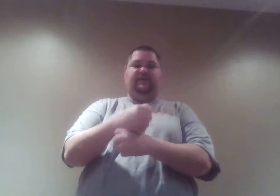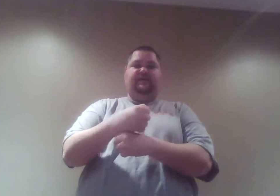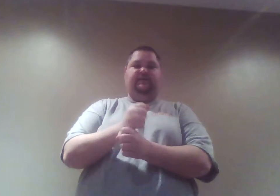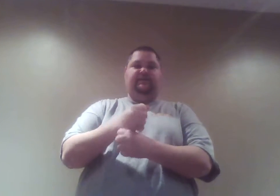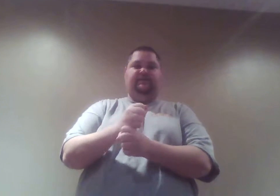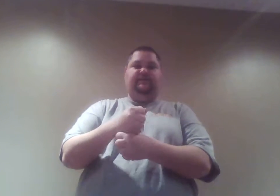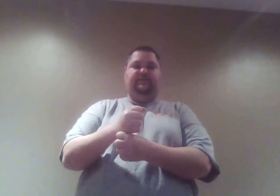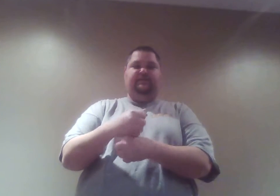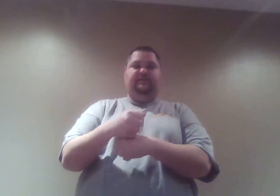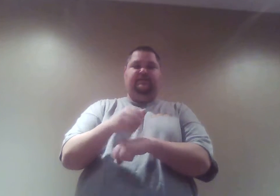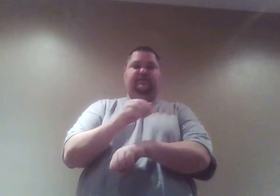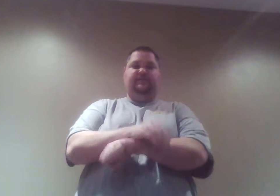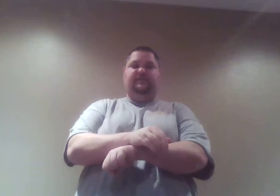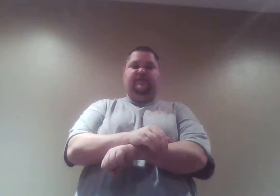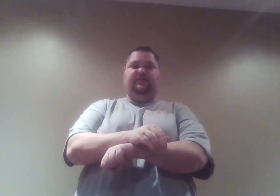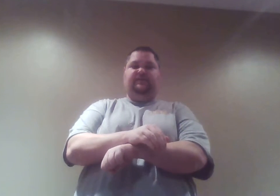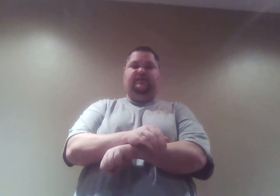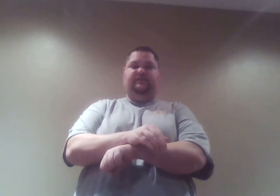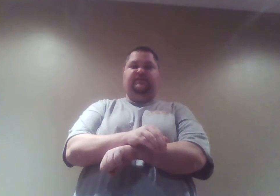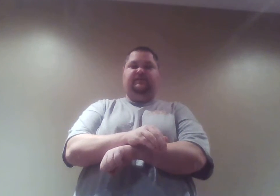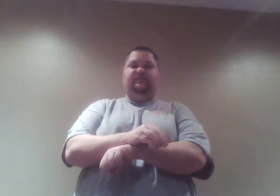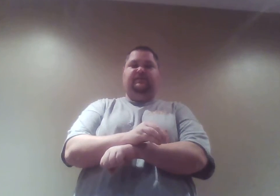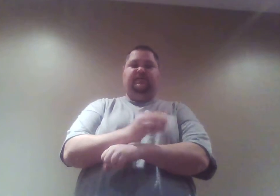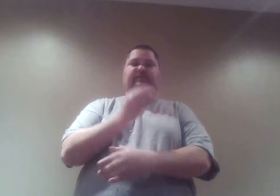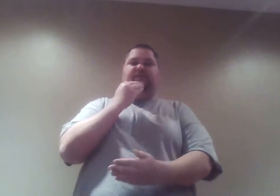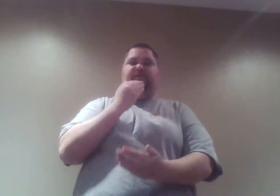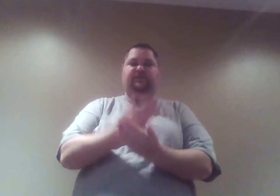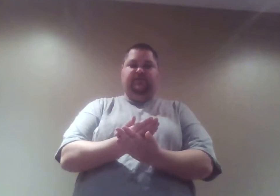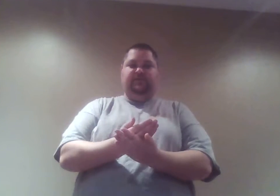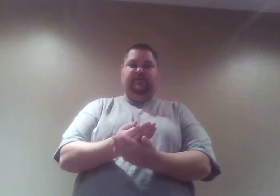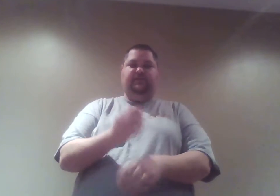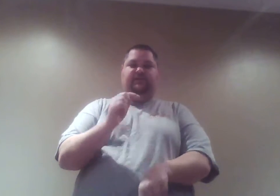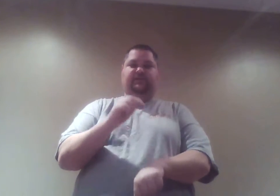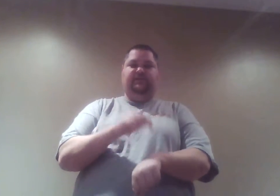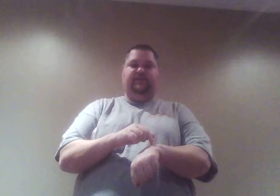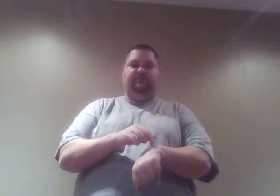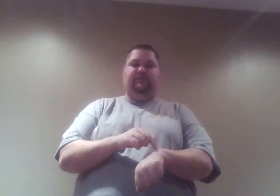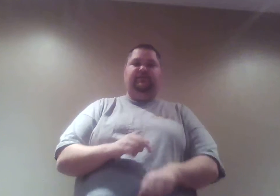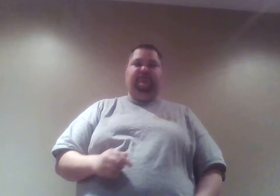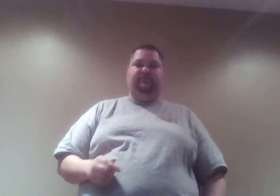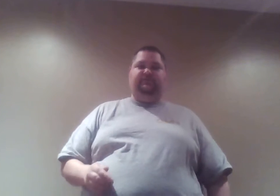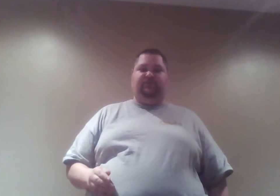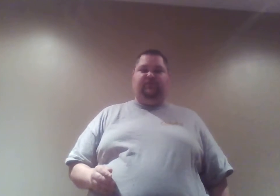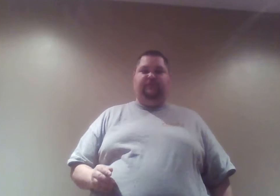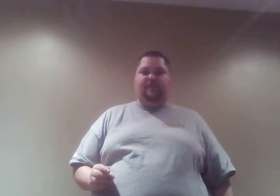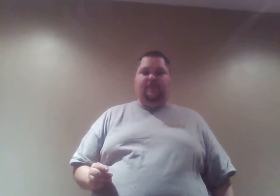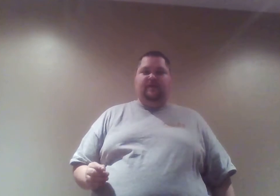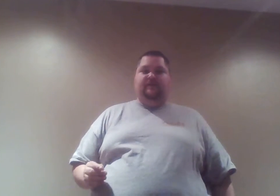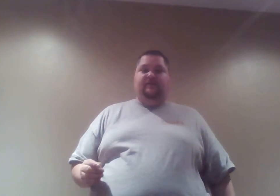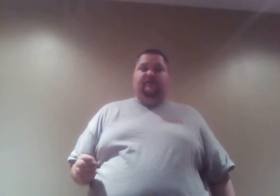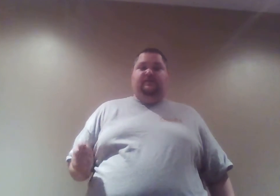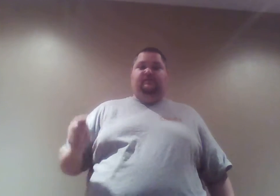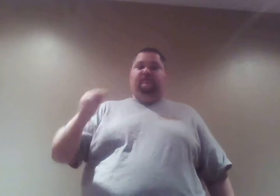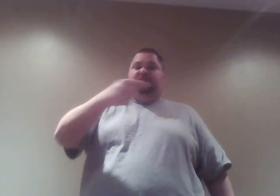making tonight a good time. I'll do this a little faster.